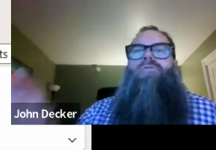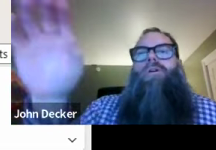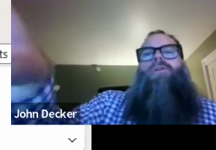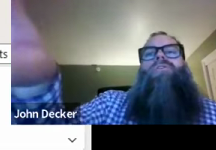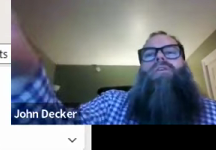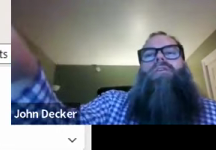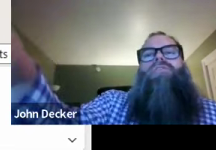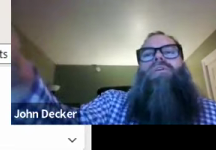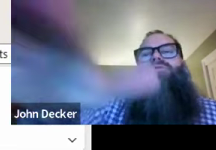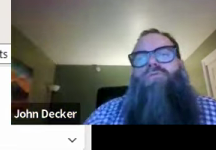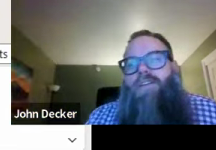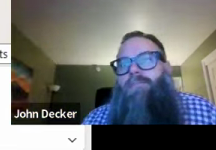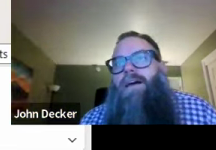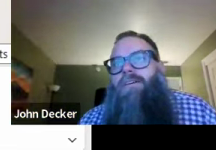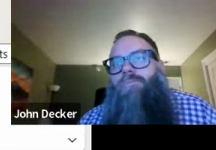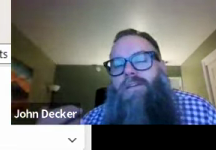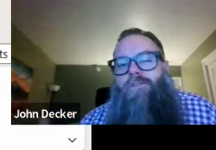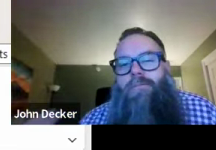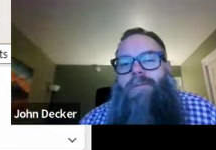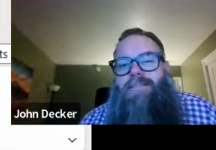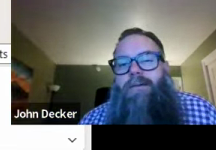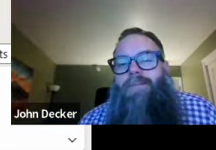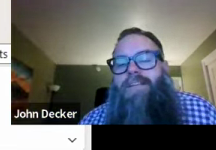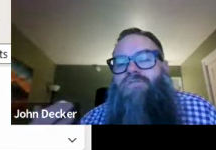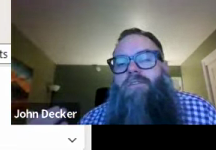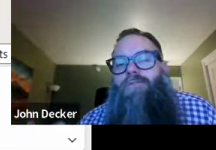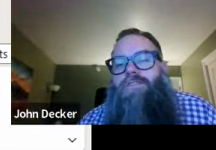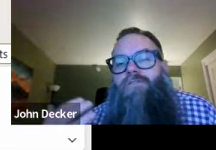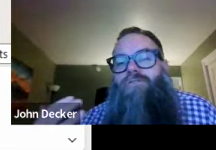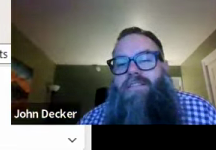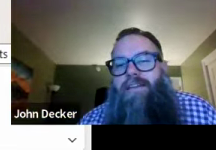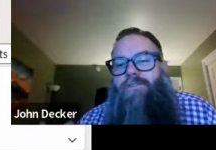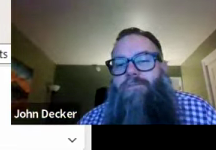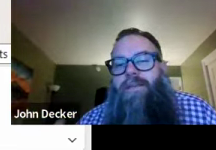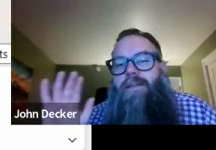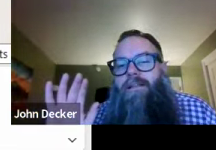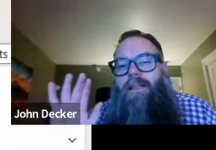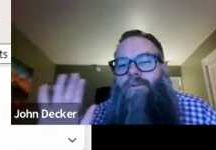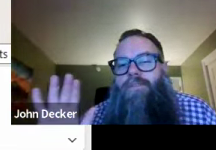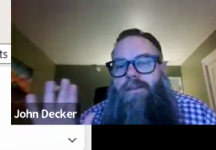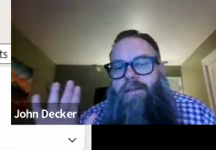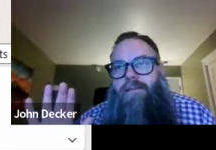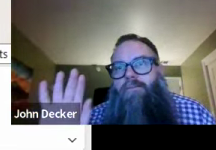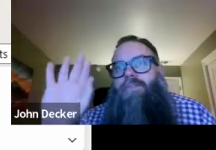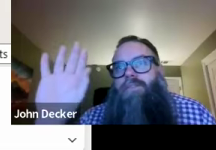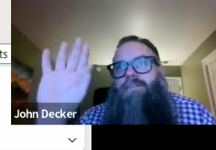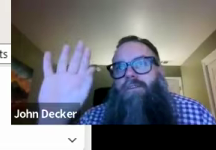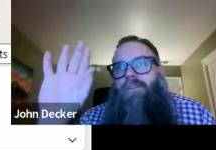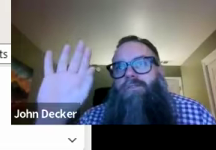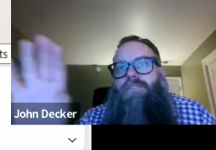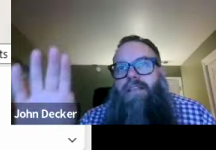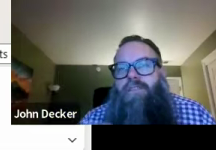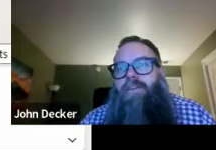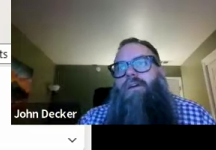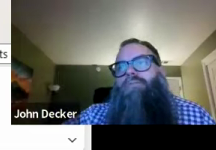to the threshold funded miles will be a little bit messed up, but I just want folks to understand a little bit like what